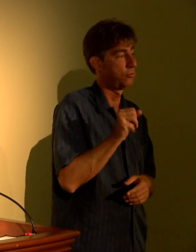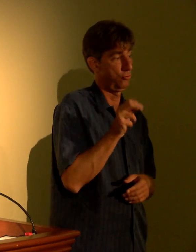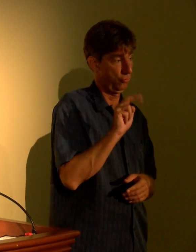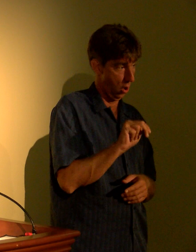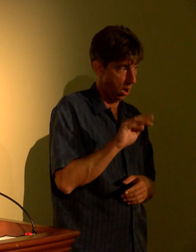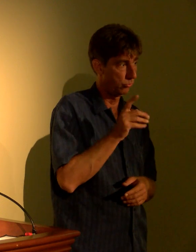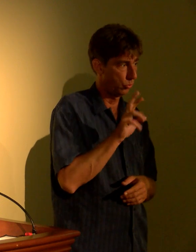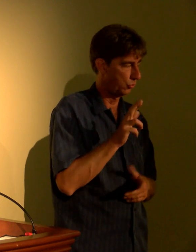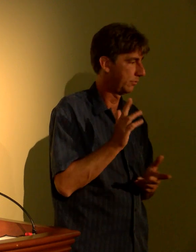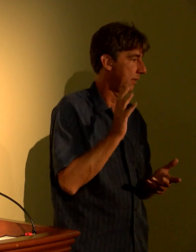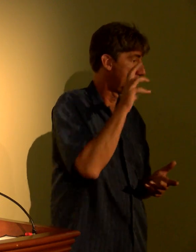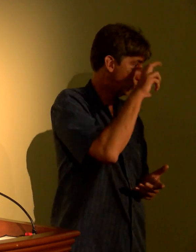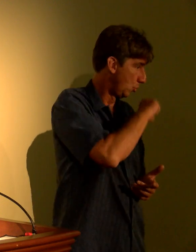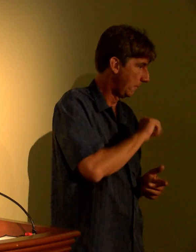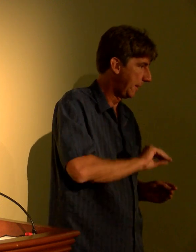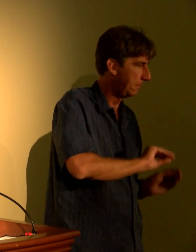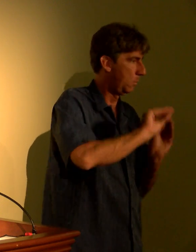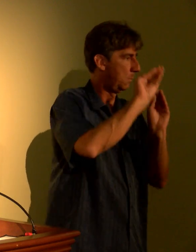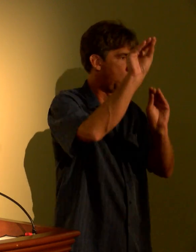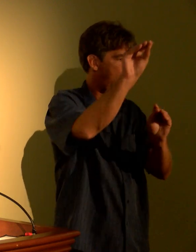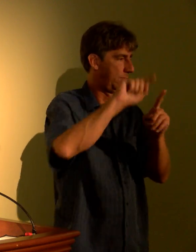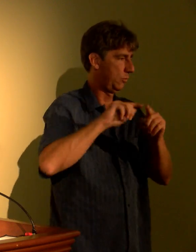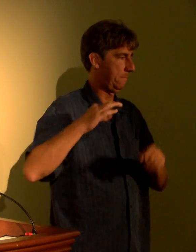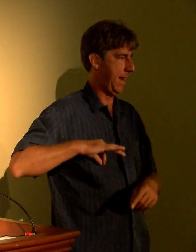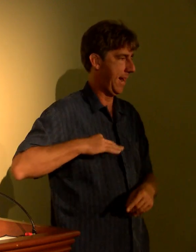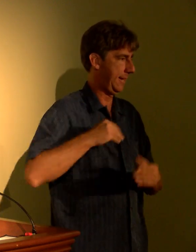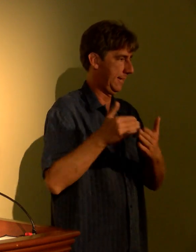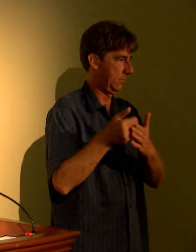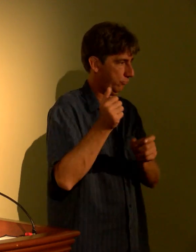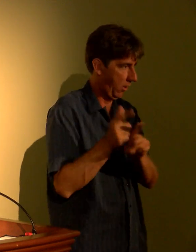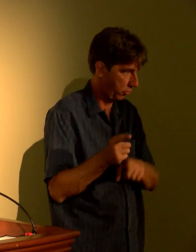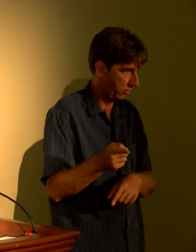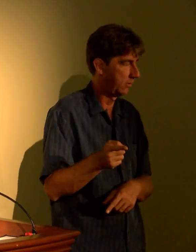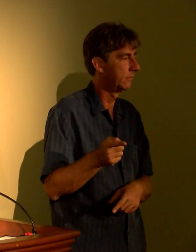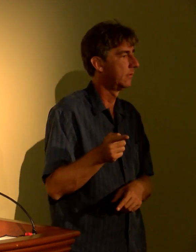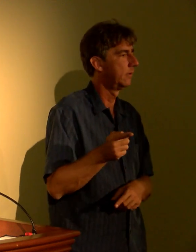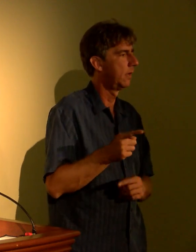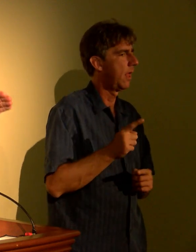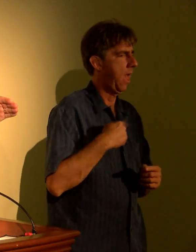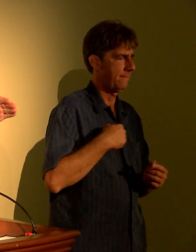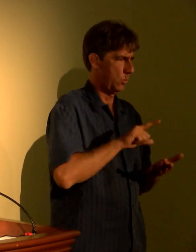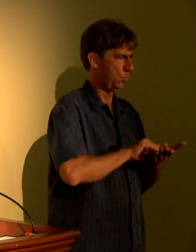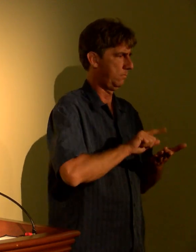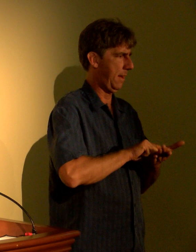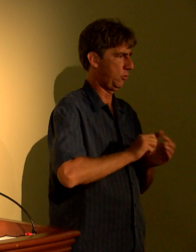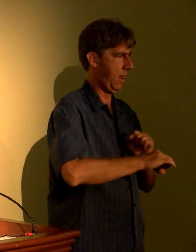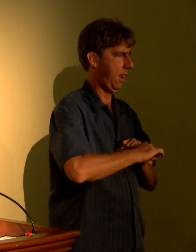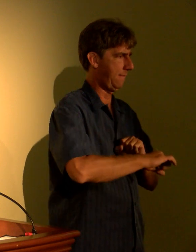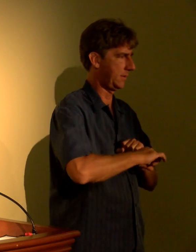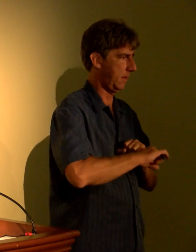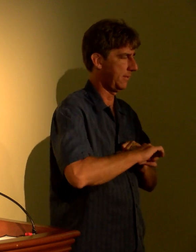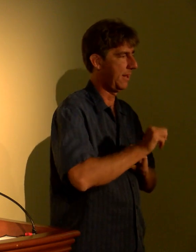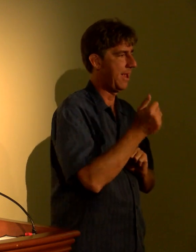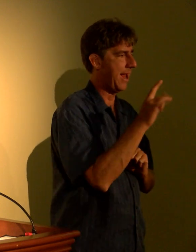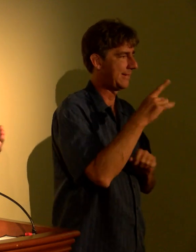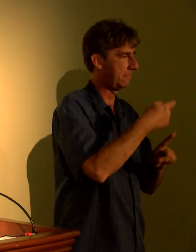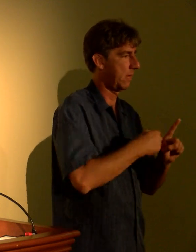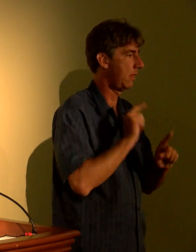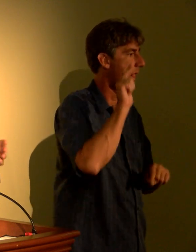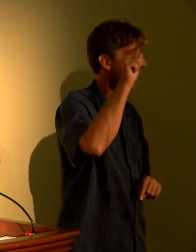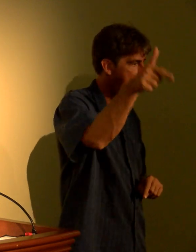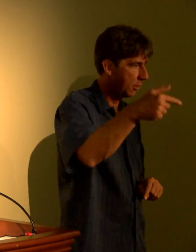then moves to Maine. There are newspaper advertisements from about 18 months later that say he had